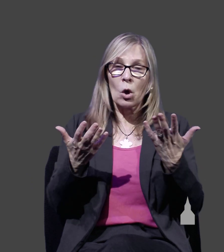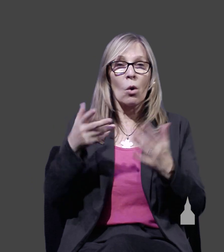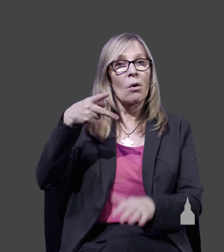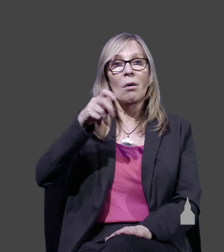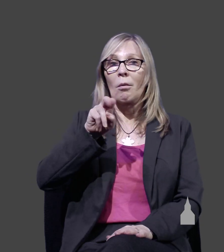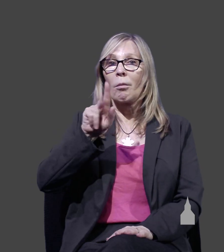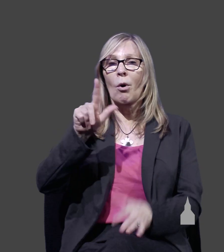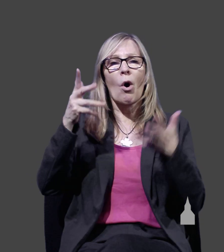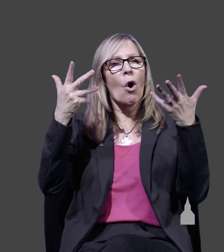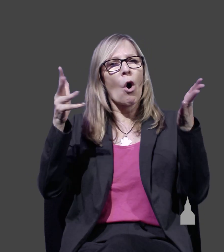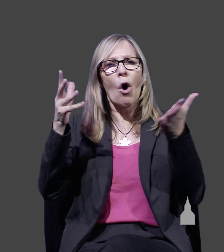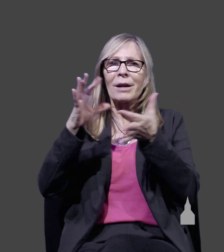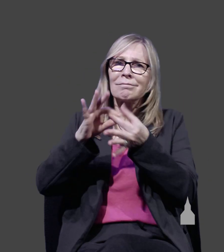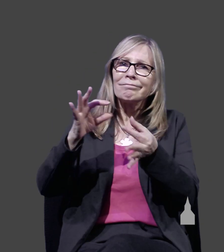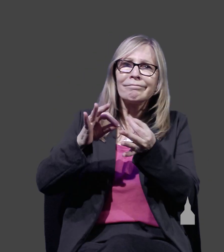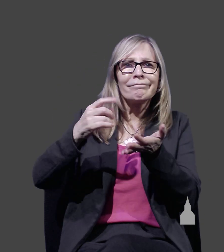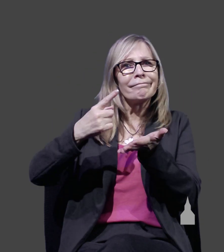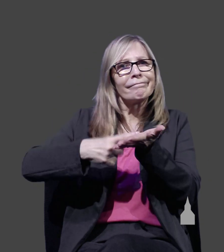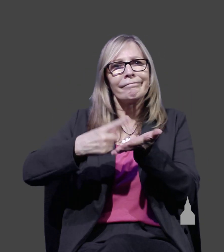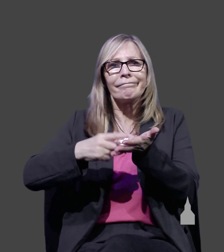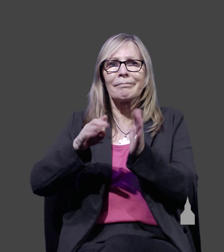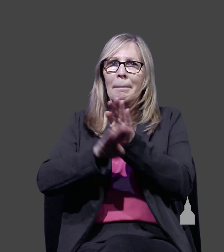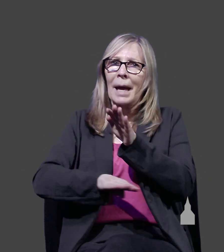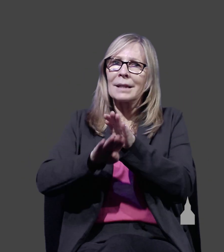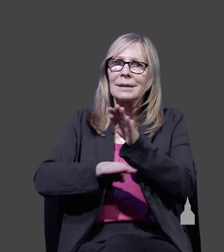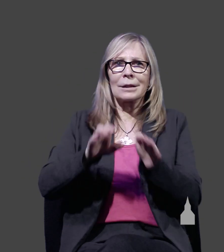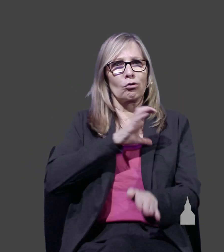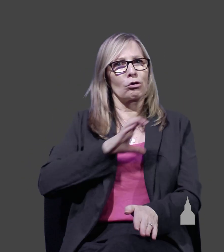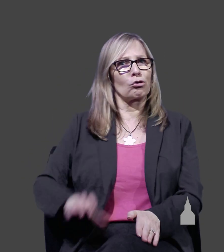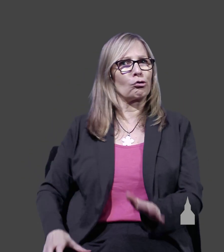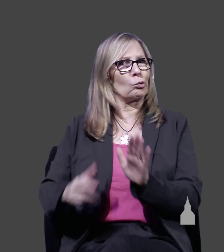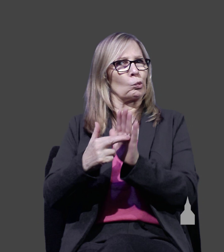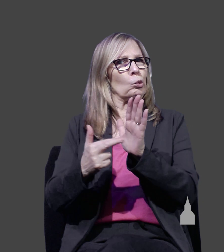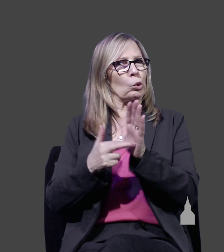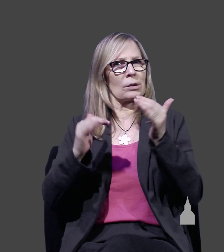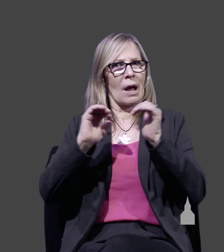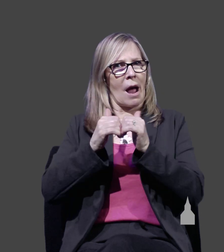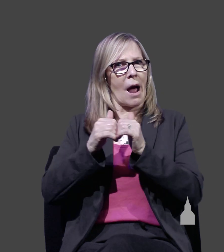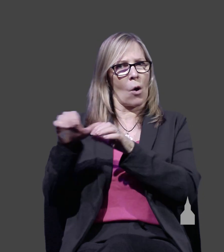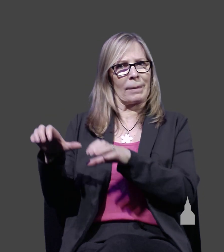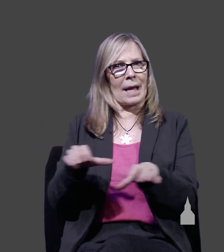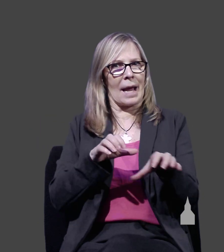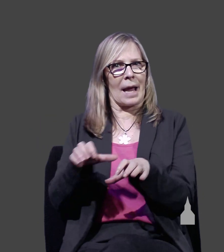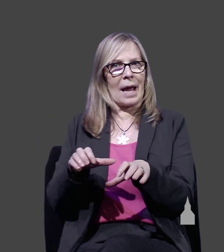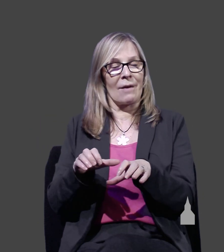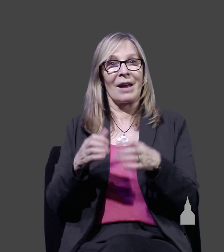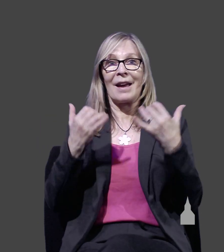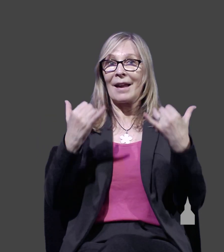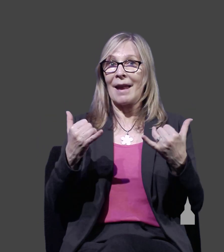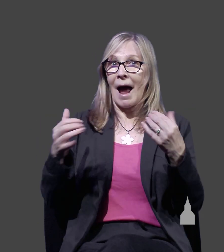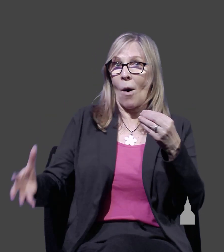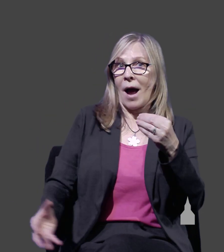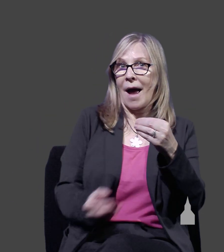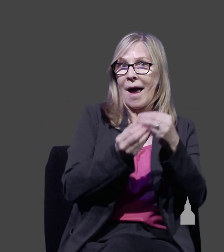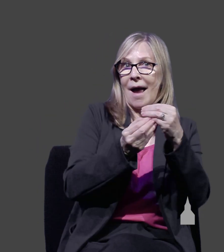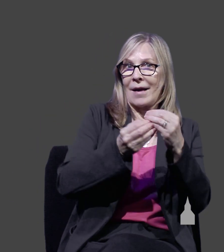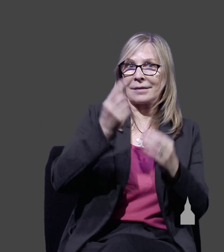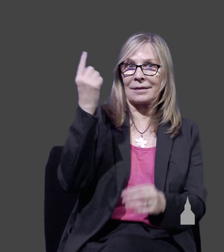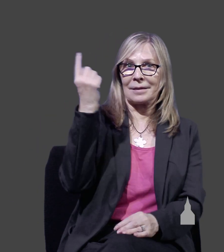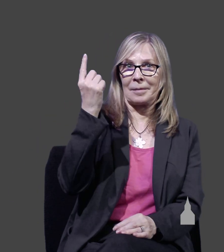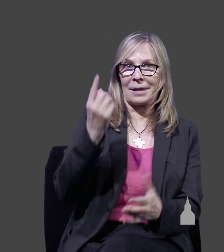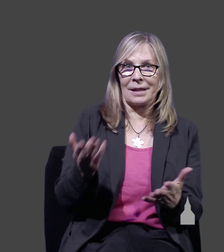Paul's already gone over the basics of Christianity in terms of how we operate within the household of God, but here he's taking it a step further,